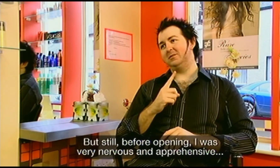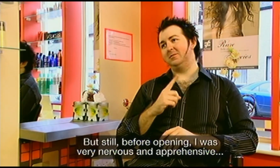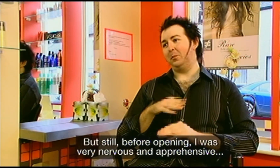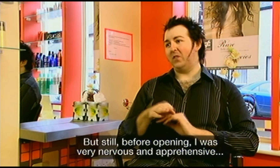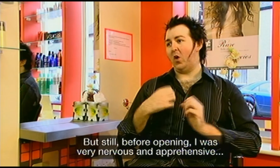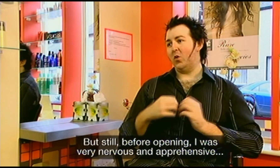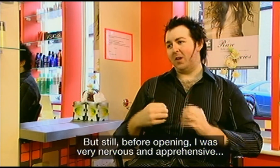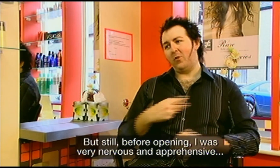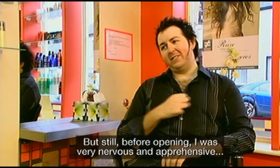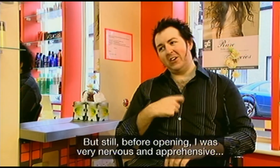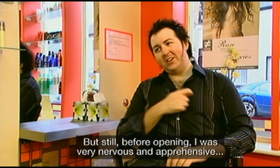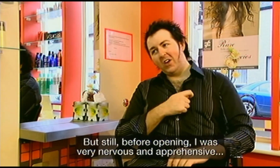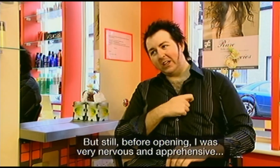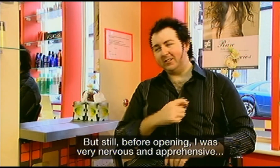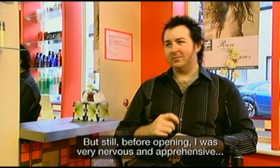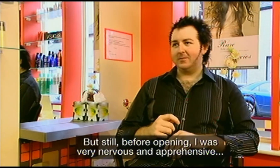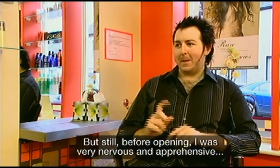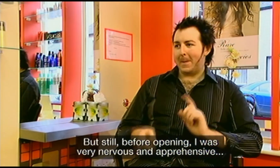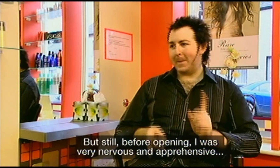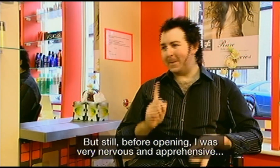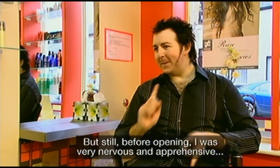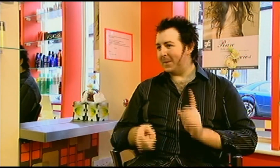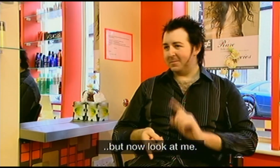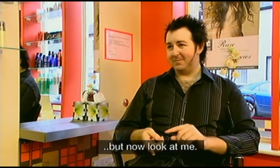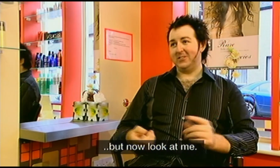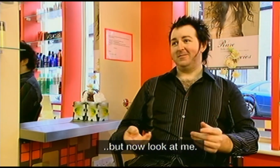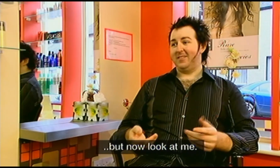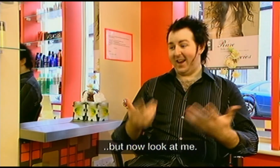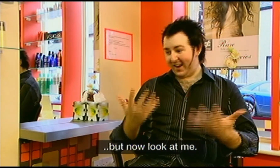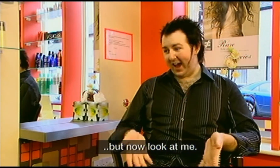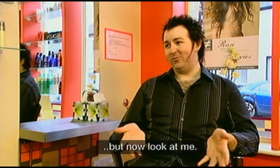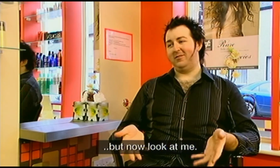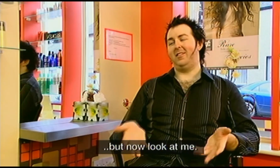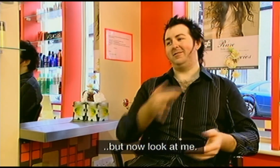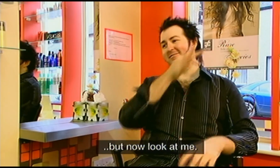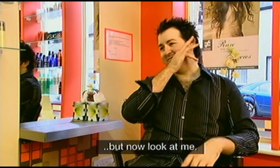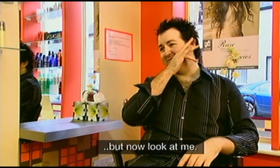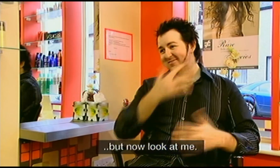opening, I was very nervous and apprehensive, but now look at me.